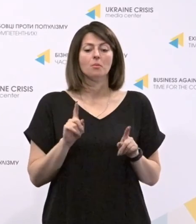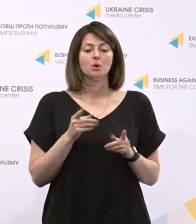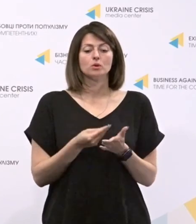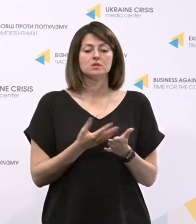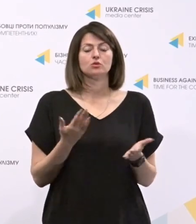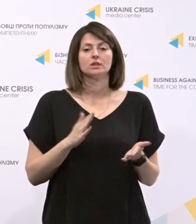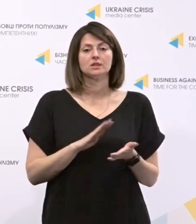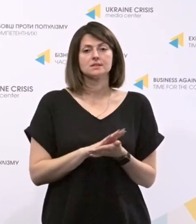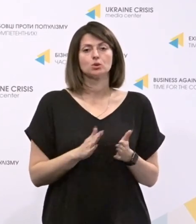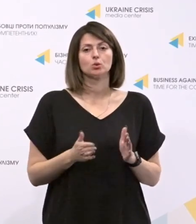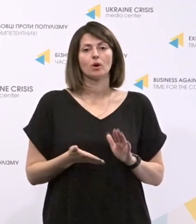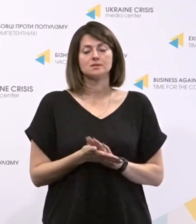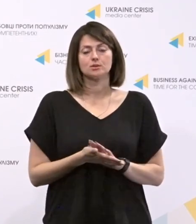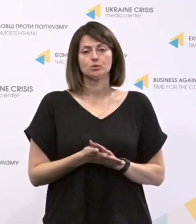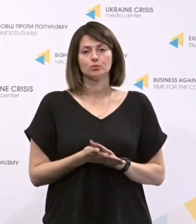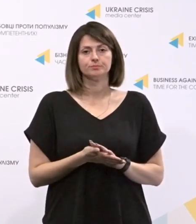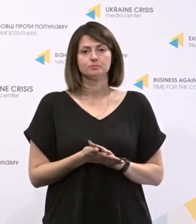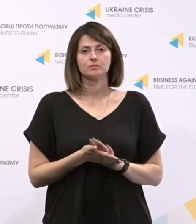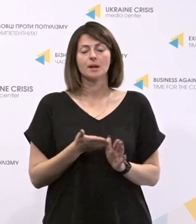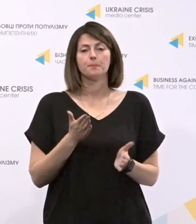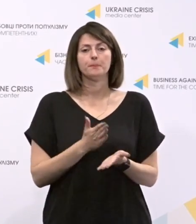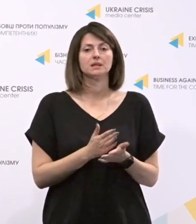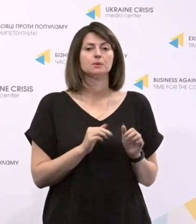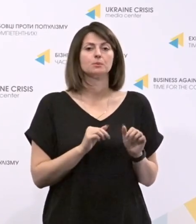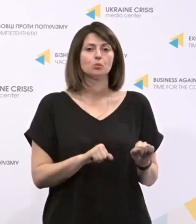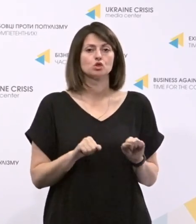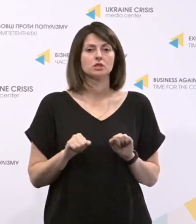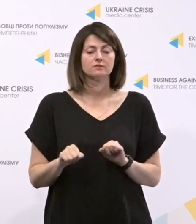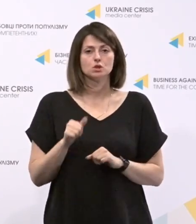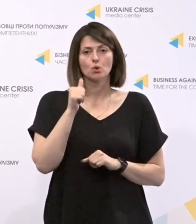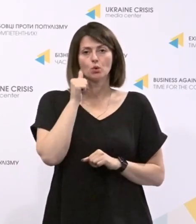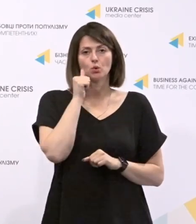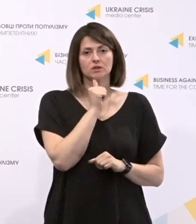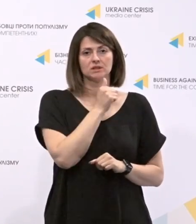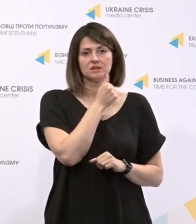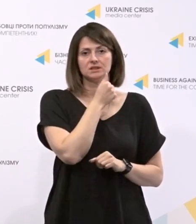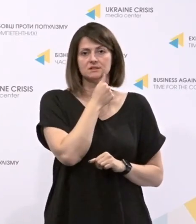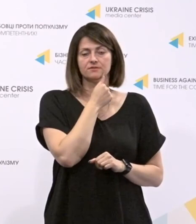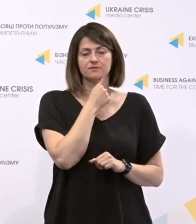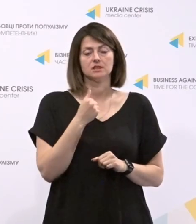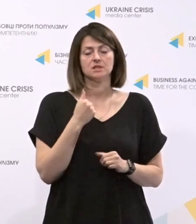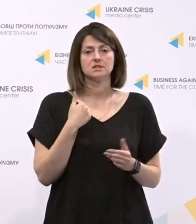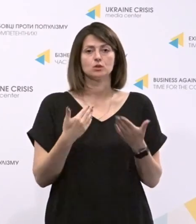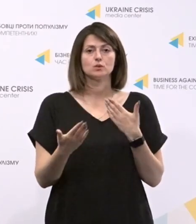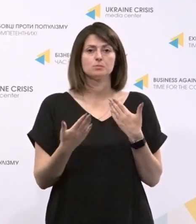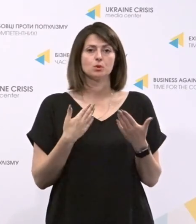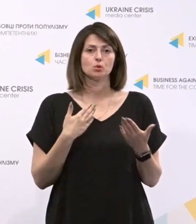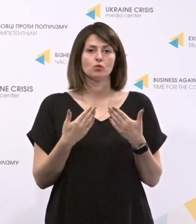have confidential access to them. And that is what we continue to pursue.